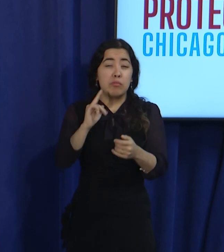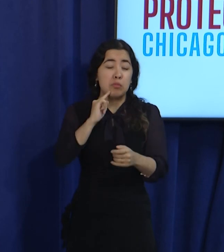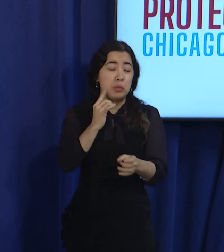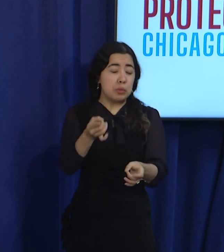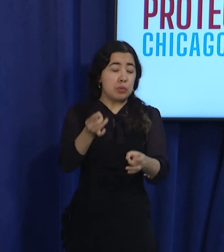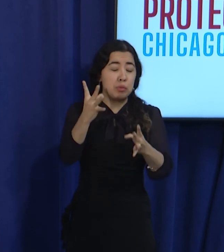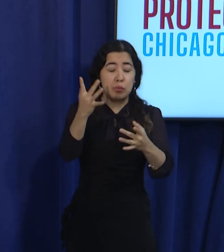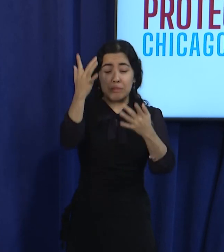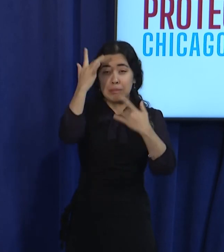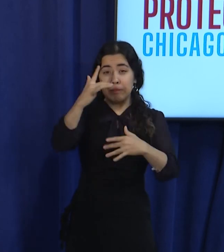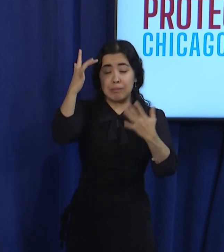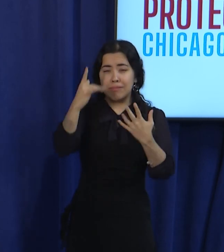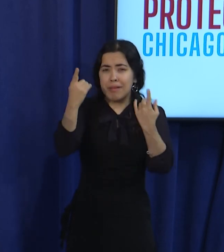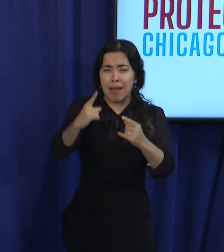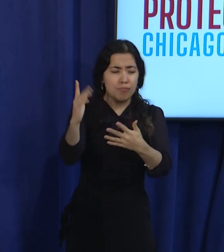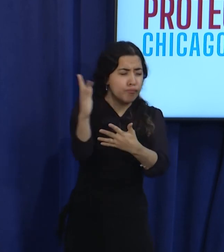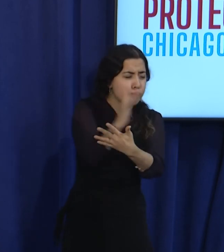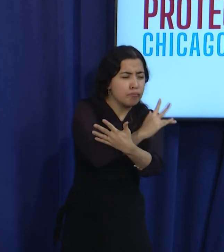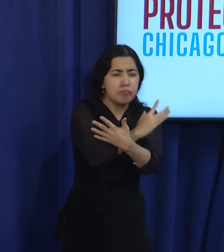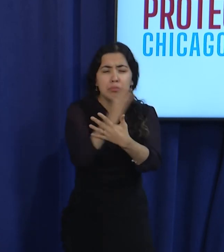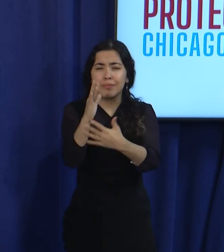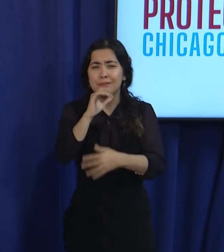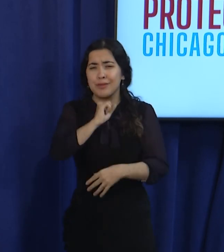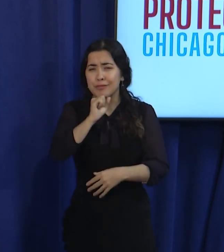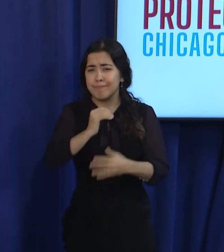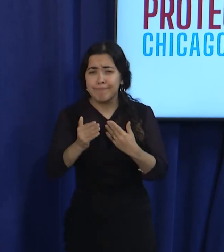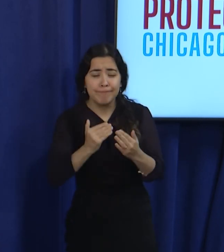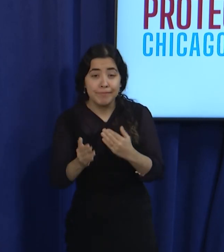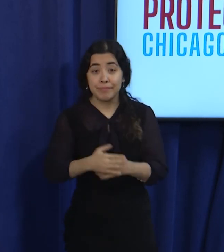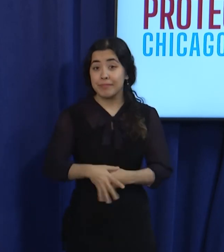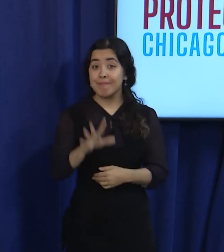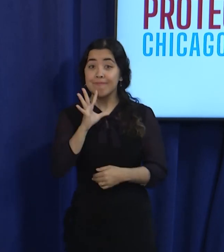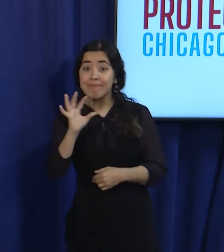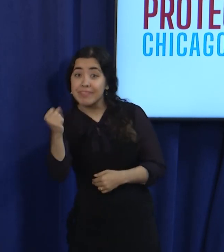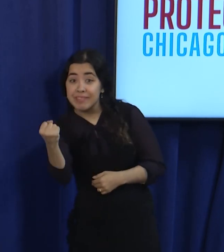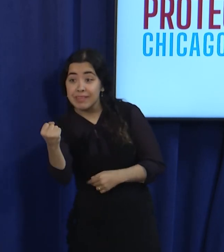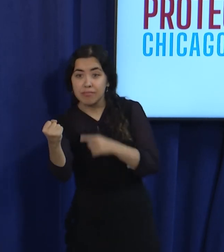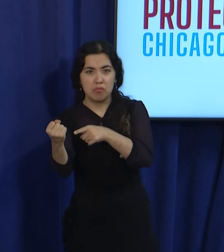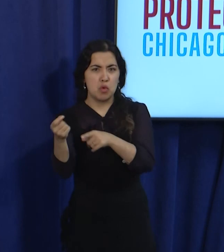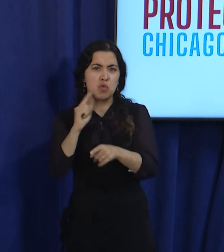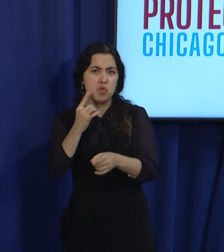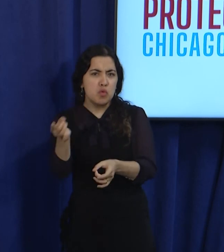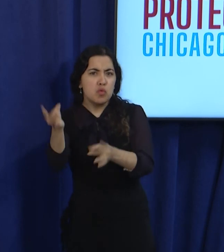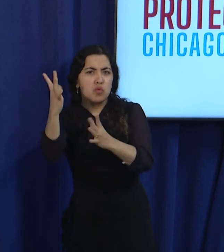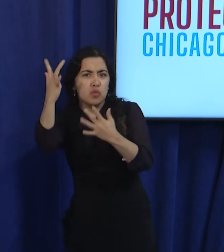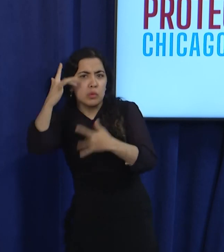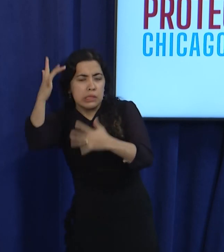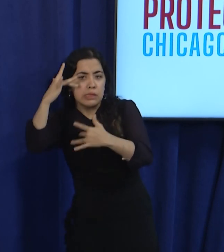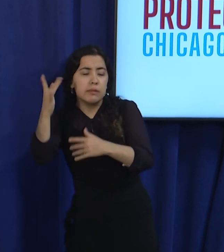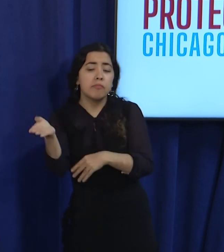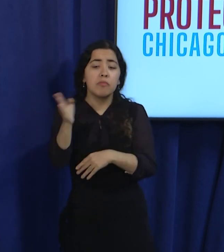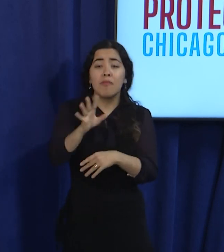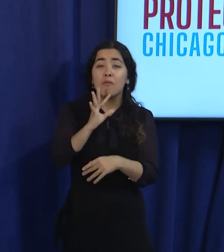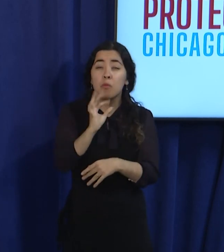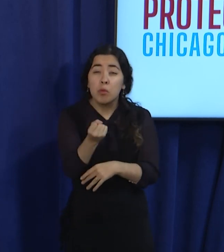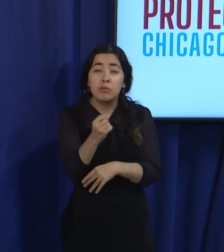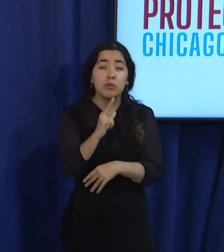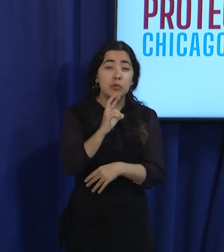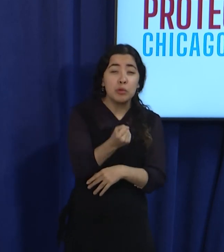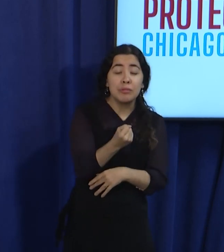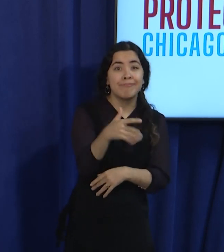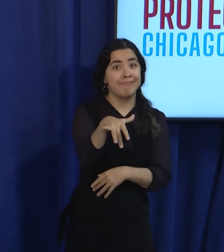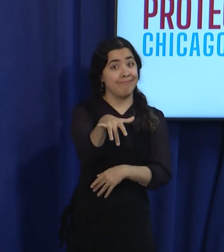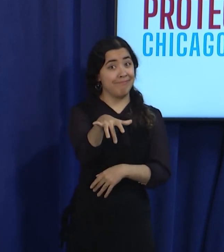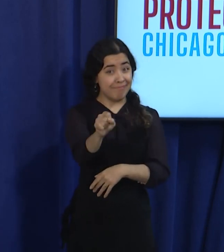in people of all ages. I've seen patients in their 50s with severe disease, patients in their 40s, 30s, and